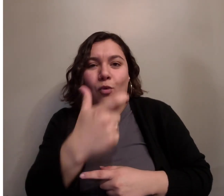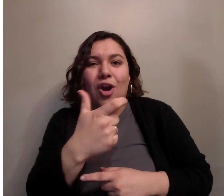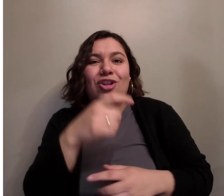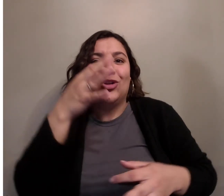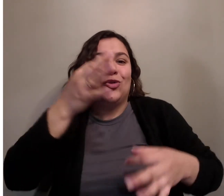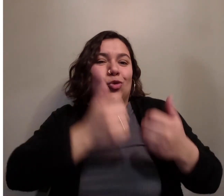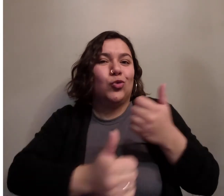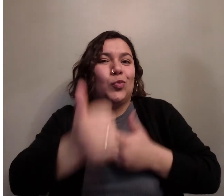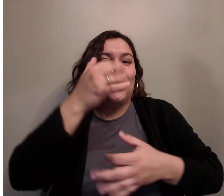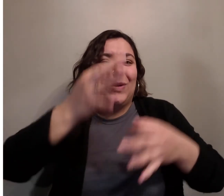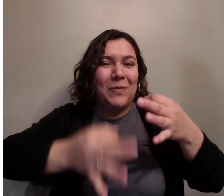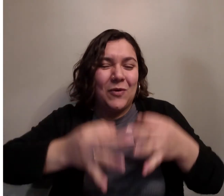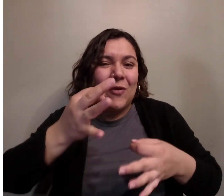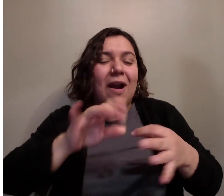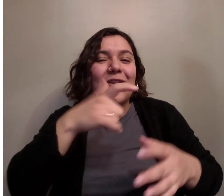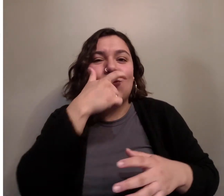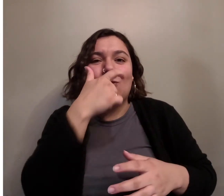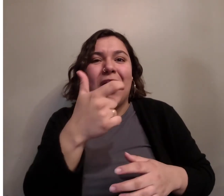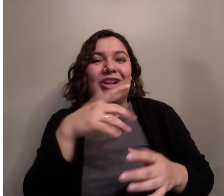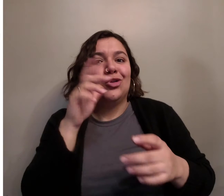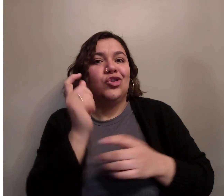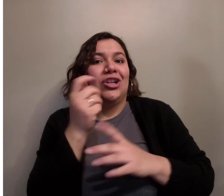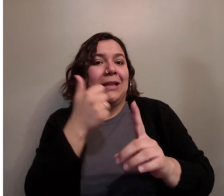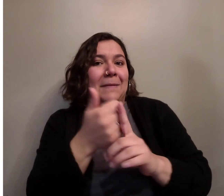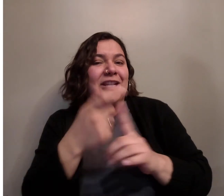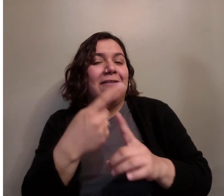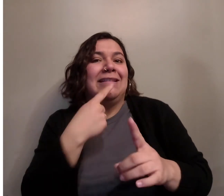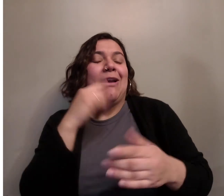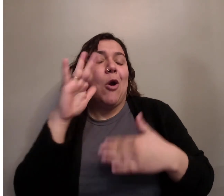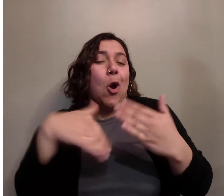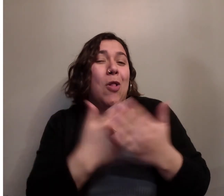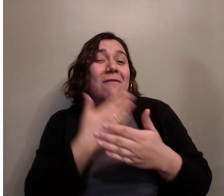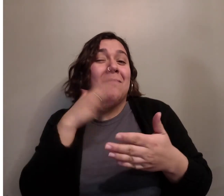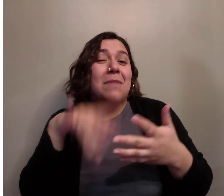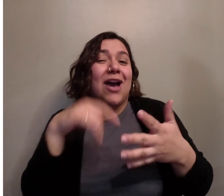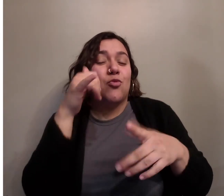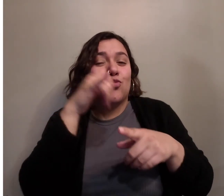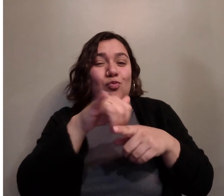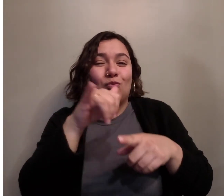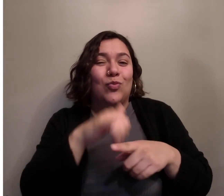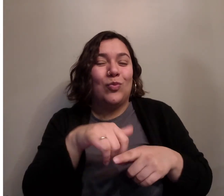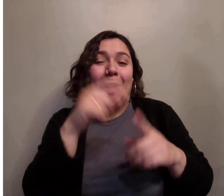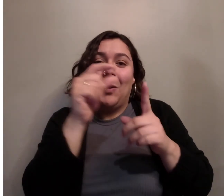felt vindicated for his life. So I'm wondering the Yoda level of comedic